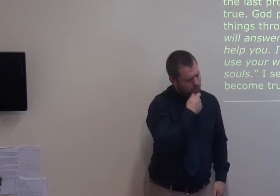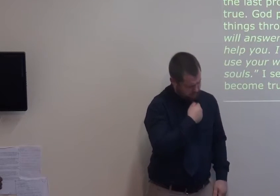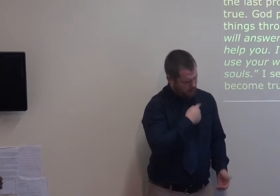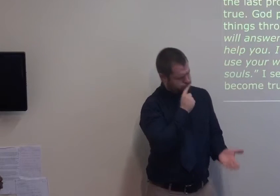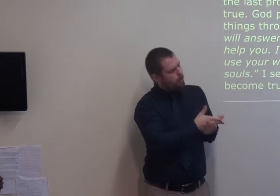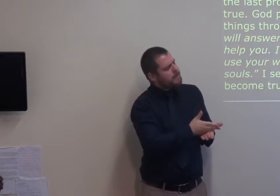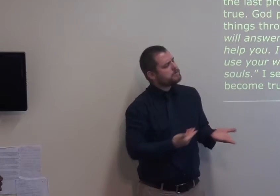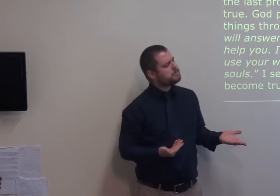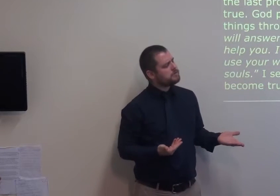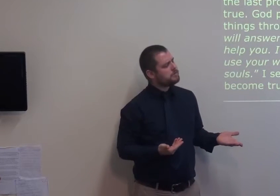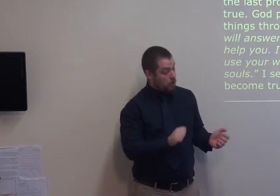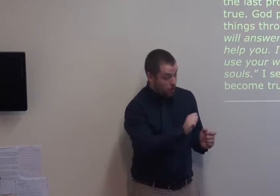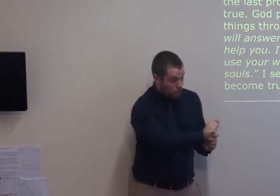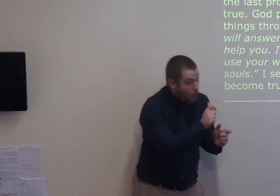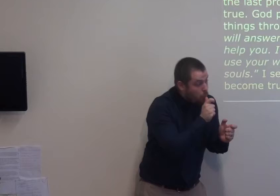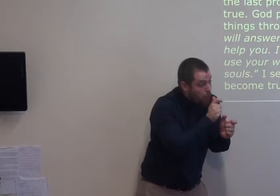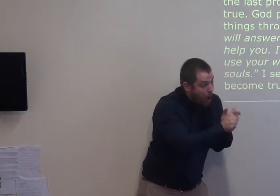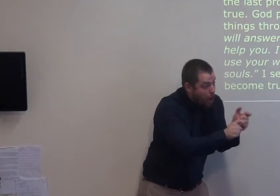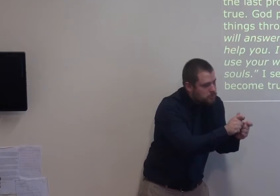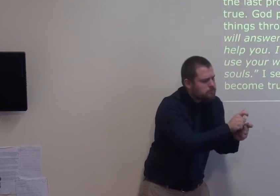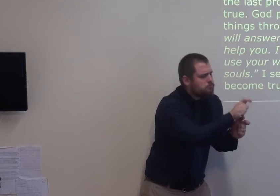I will use your words to save people's souls.